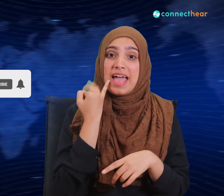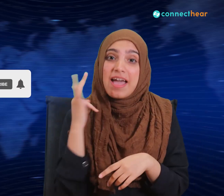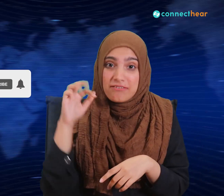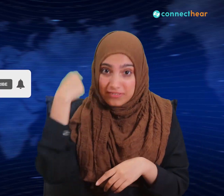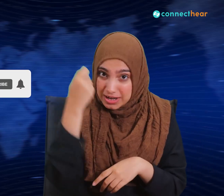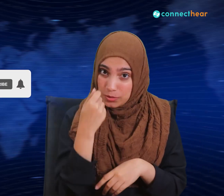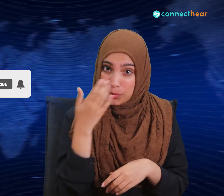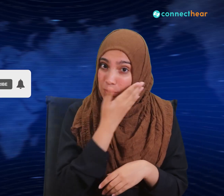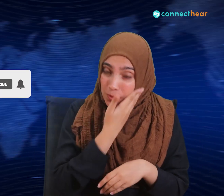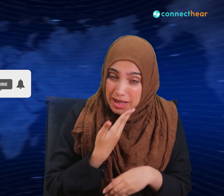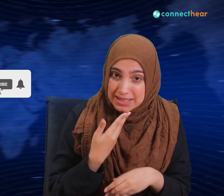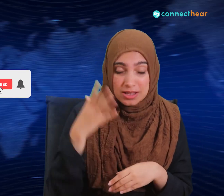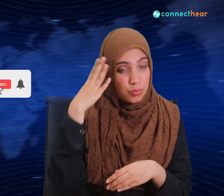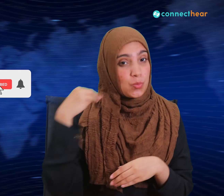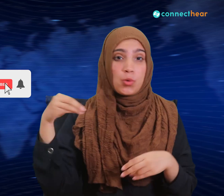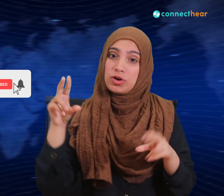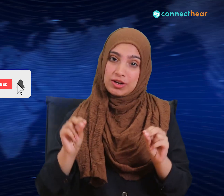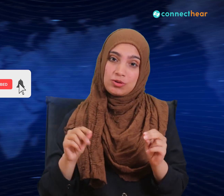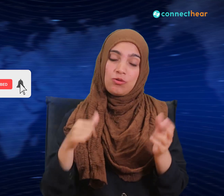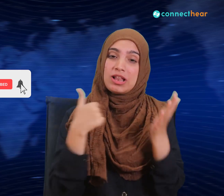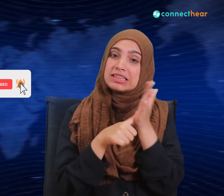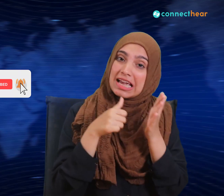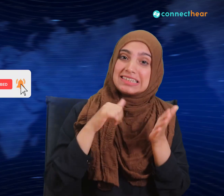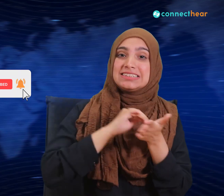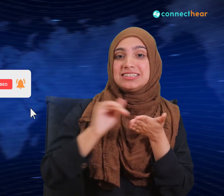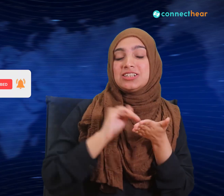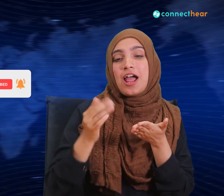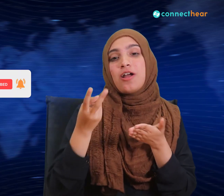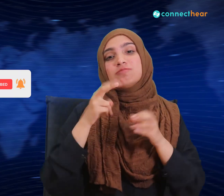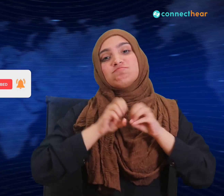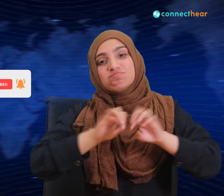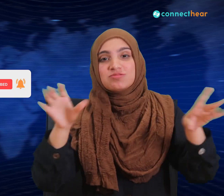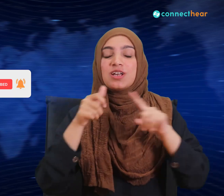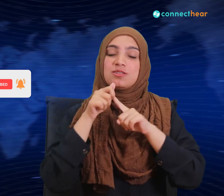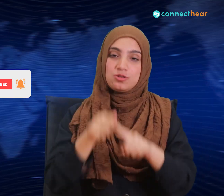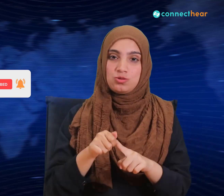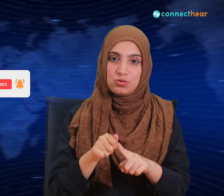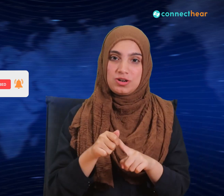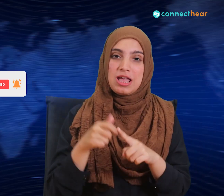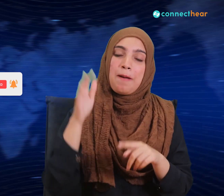don't forget to like, share, comment and subscribe. Bye.